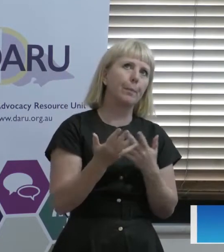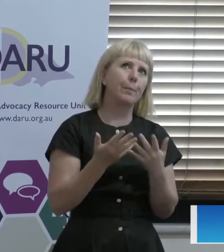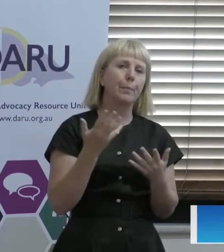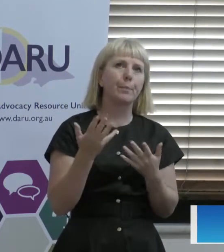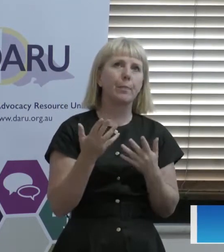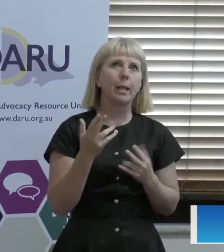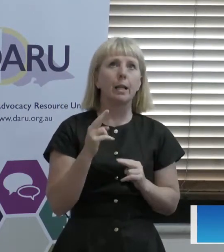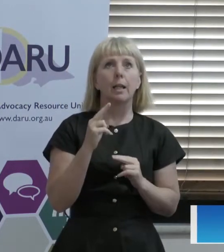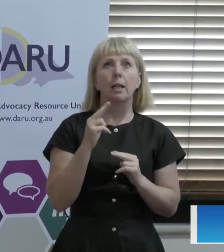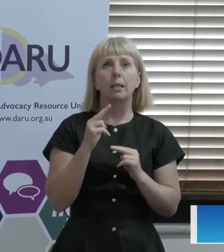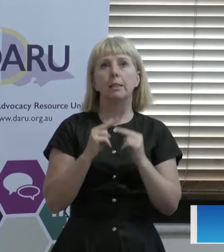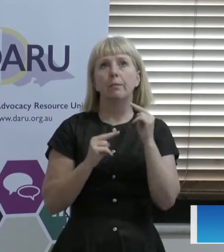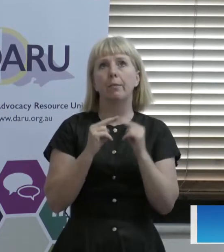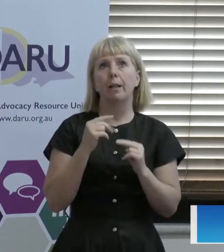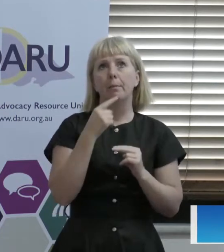developing it into a